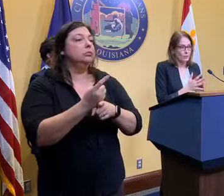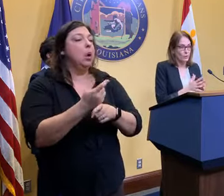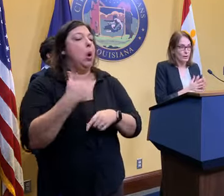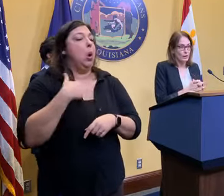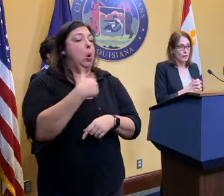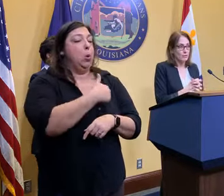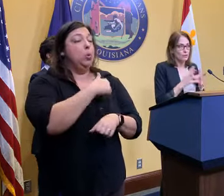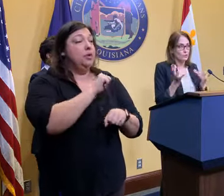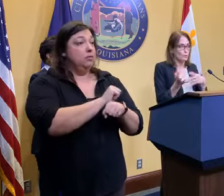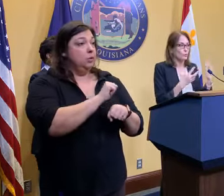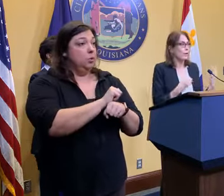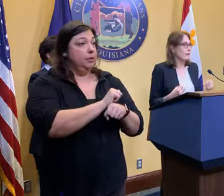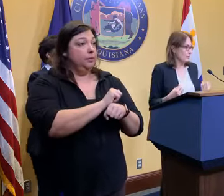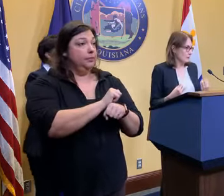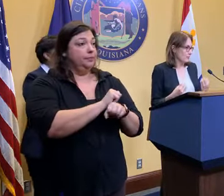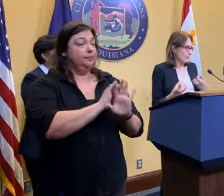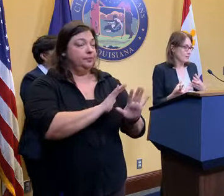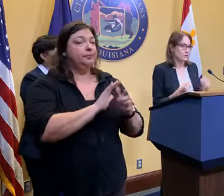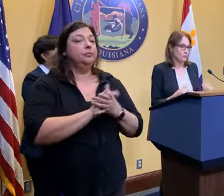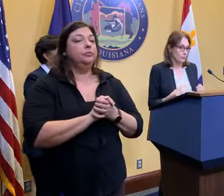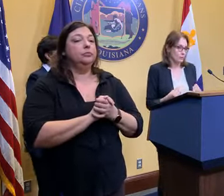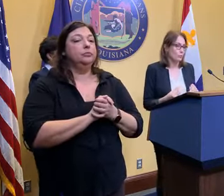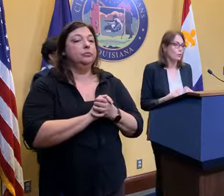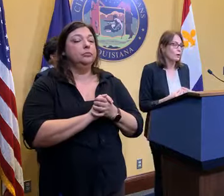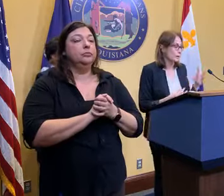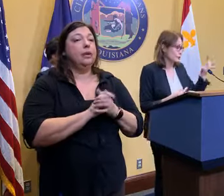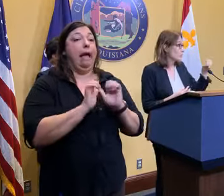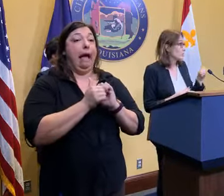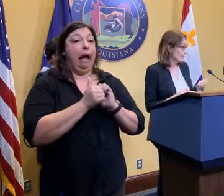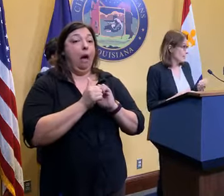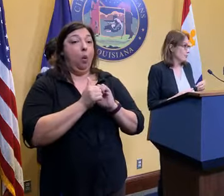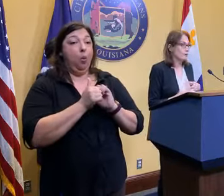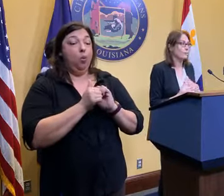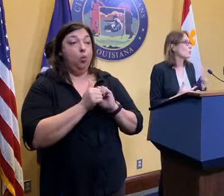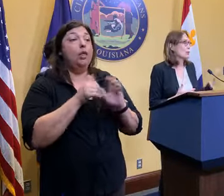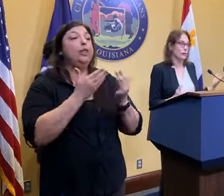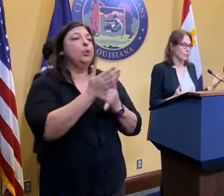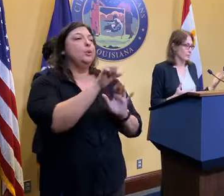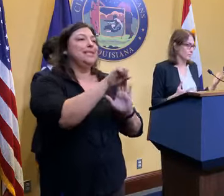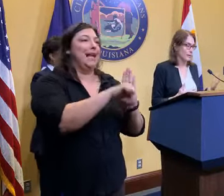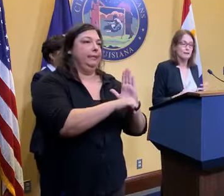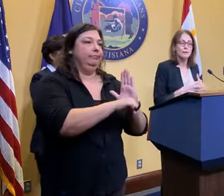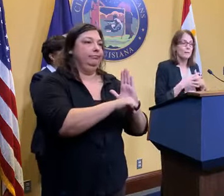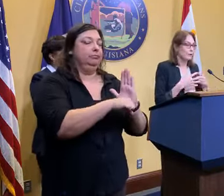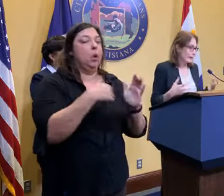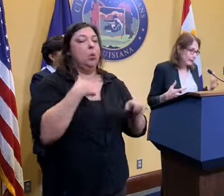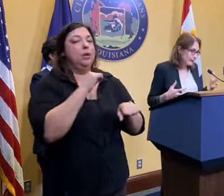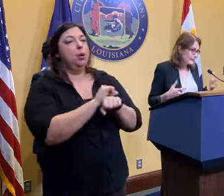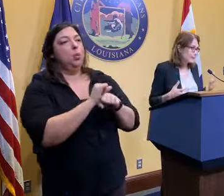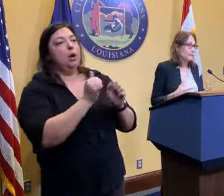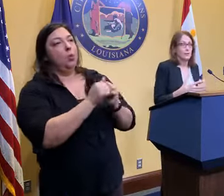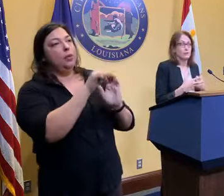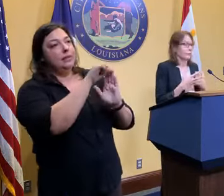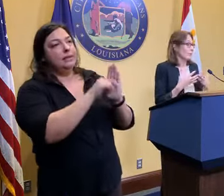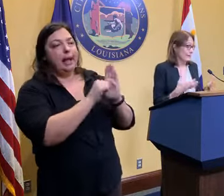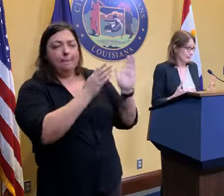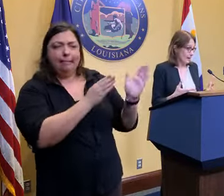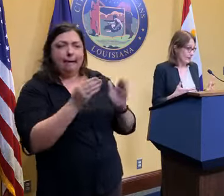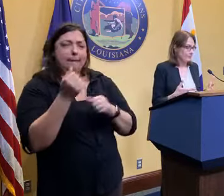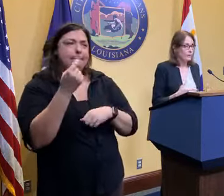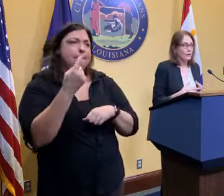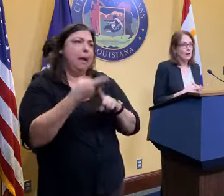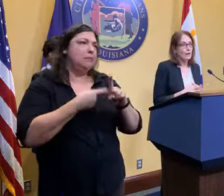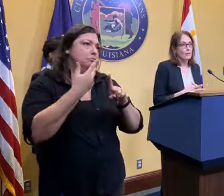have been working, so the way the vaccine distribution will work is through the state. We've been working with the state, planning this for